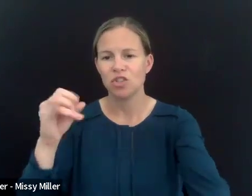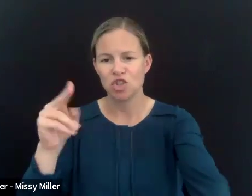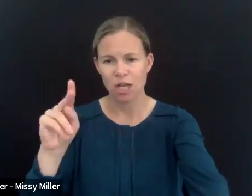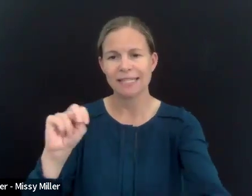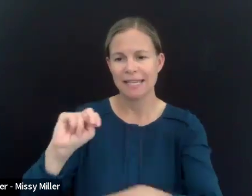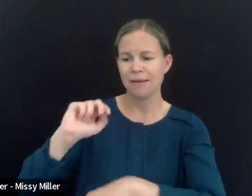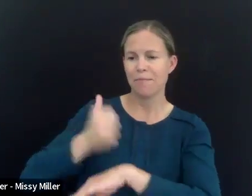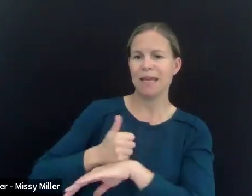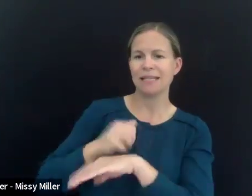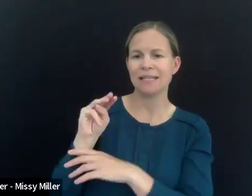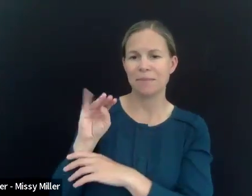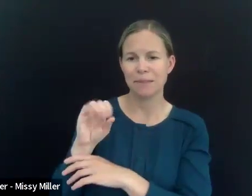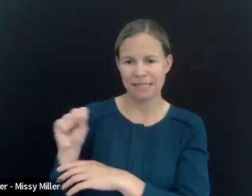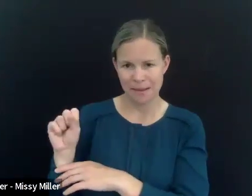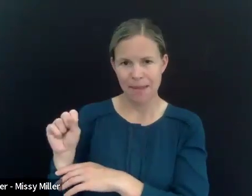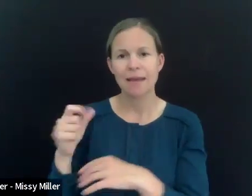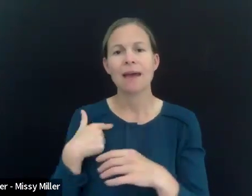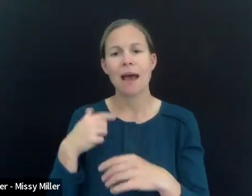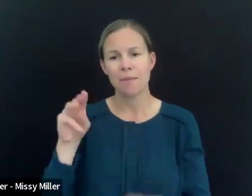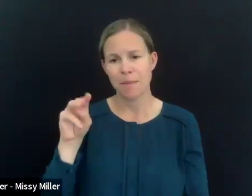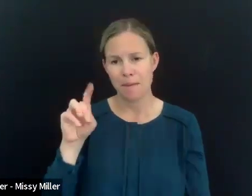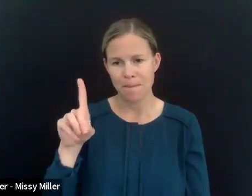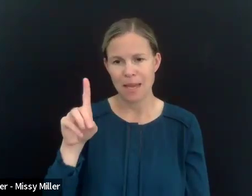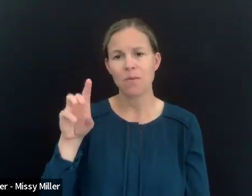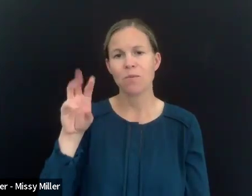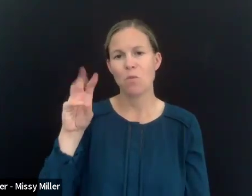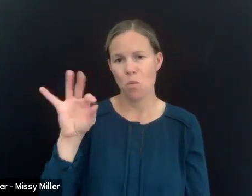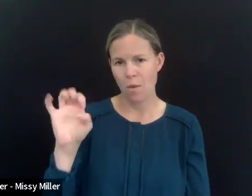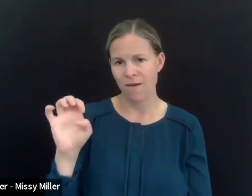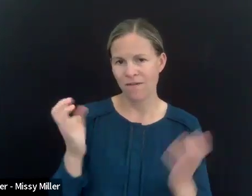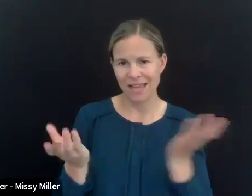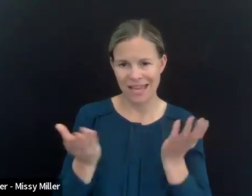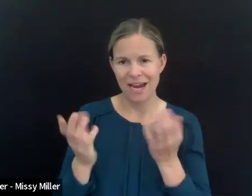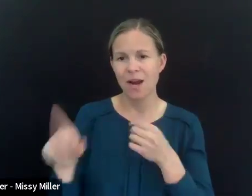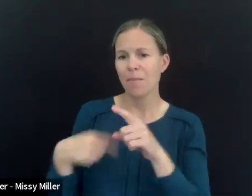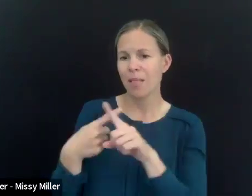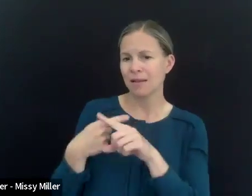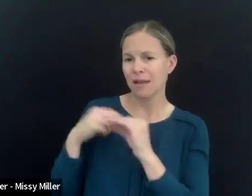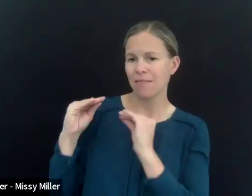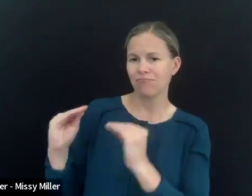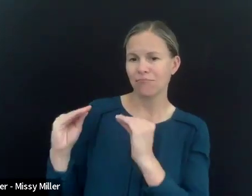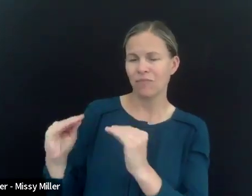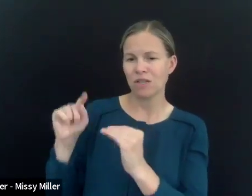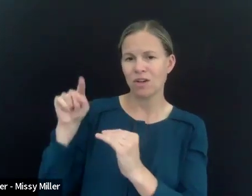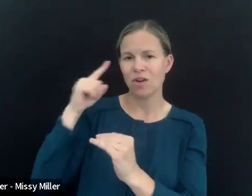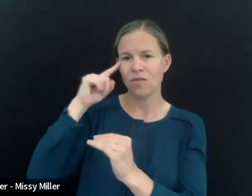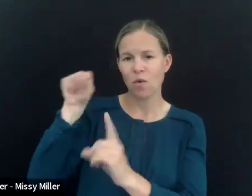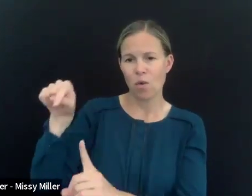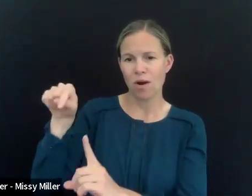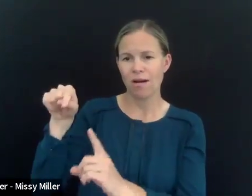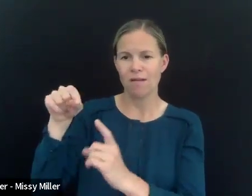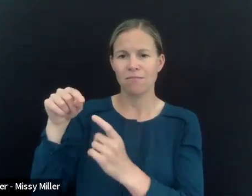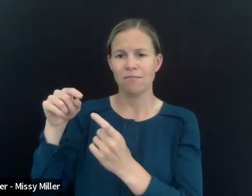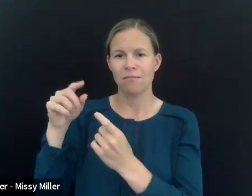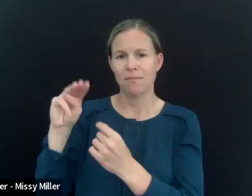I'm also the president of the National College of Midwifery, that is a direct entry midwifery school that's based in New Mexico.